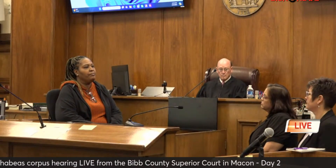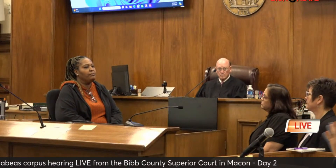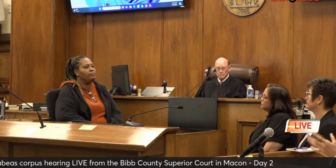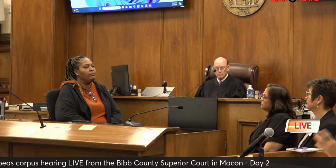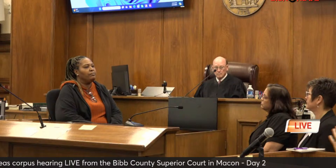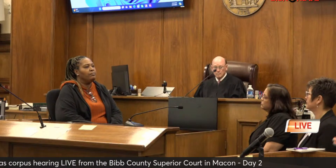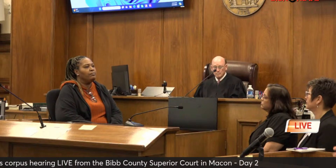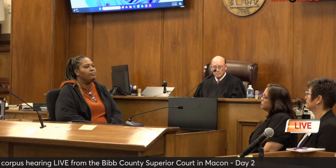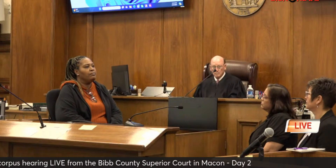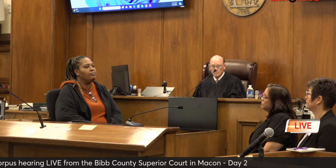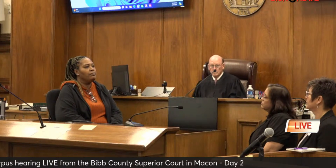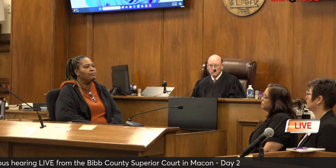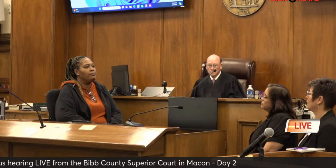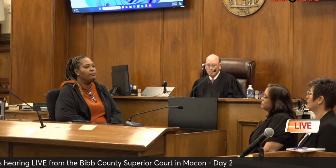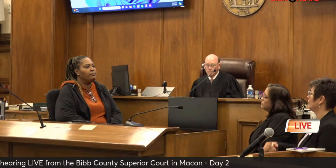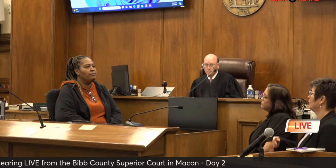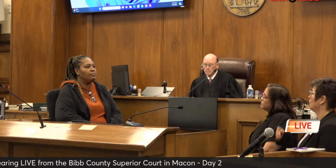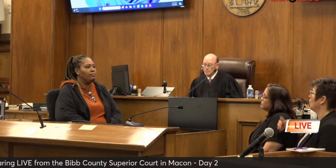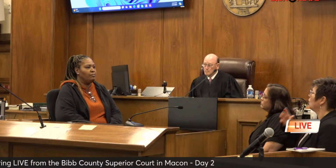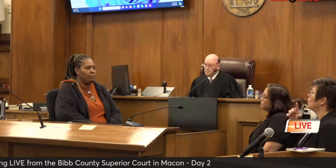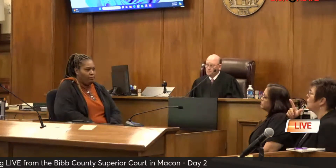And who's older between the two of you?